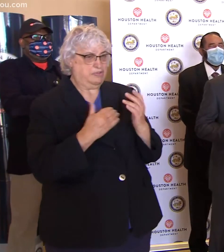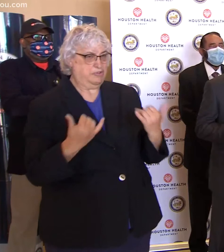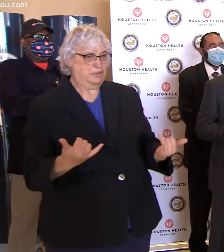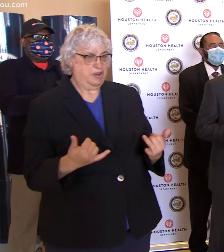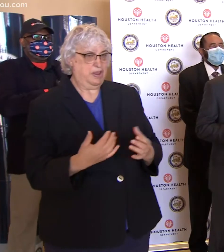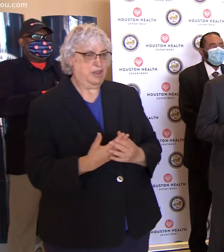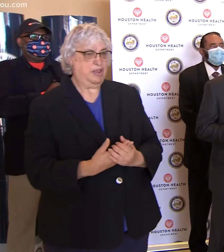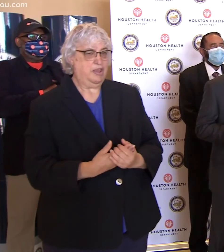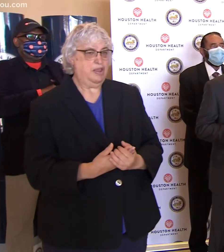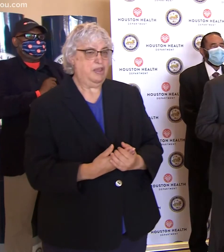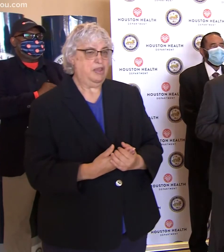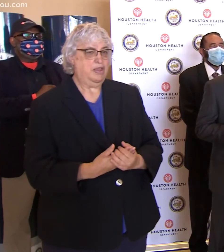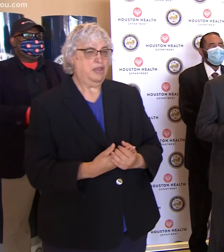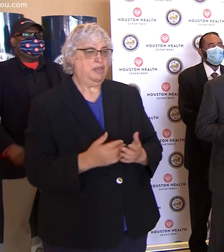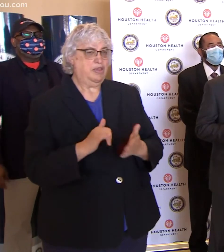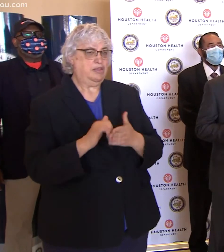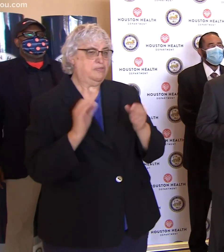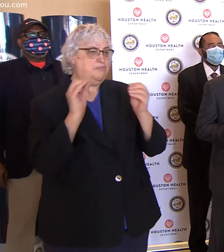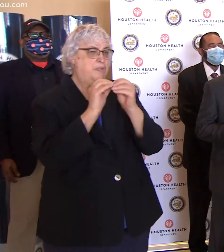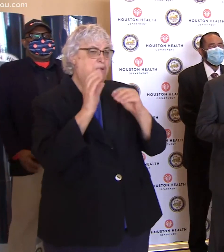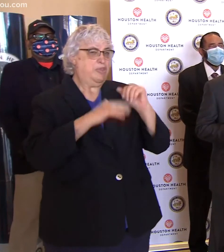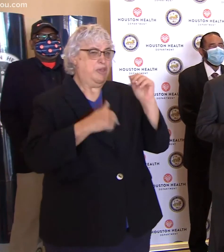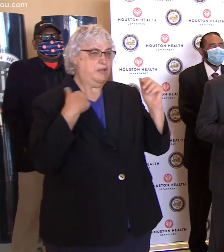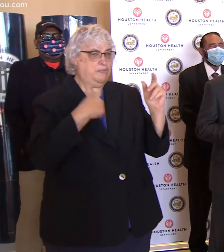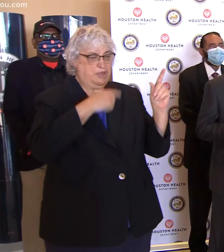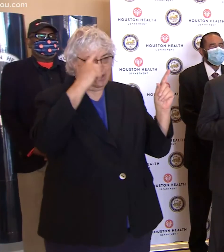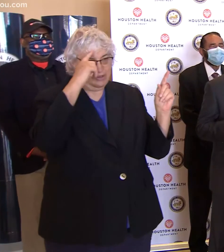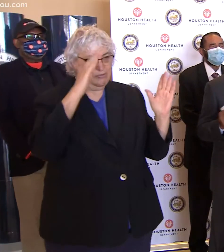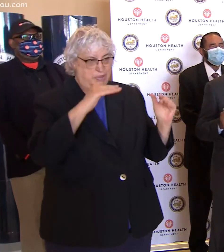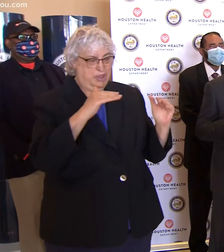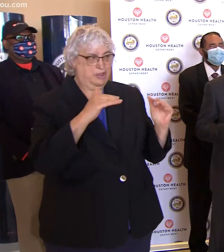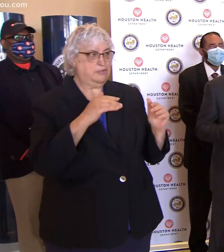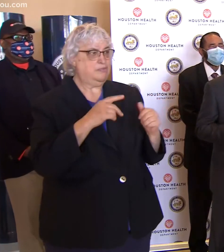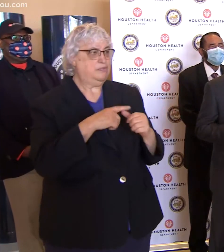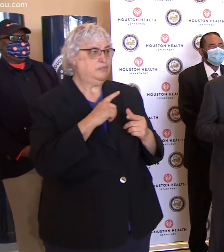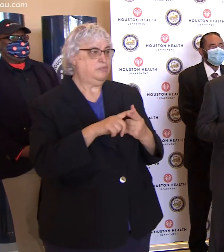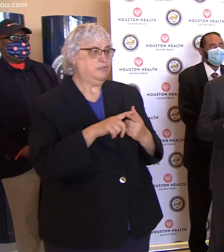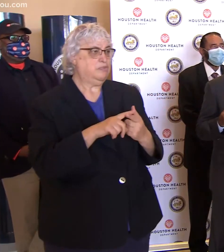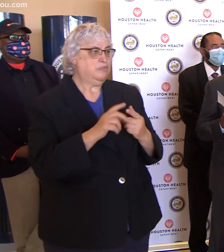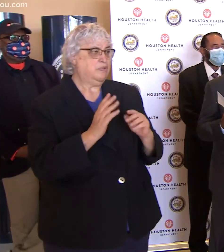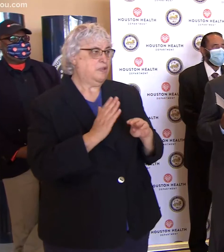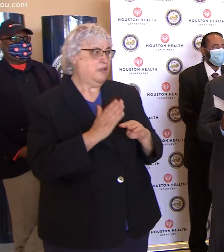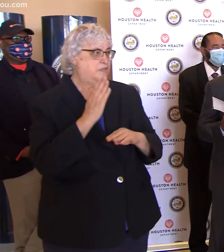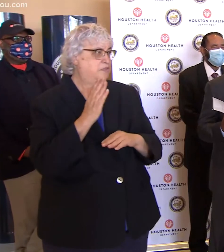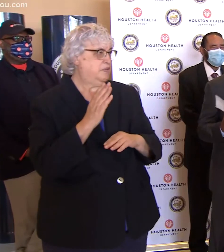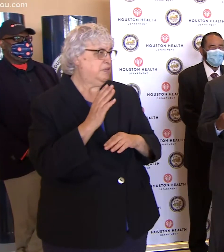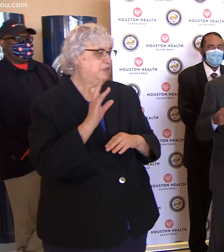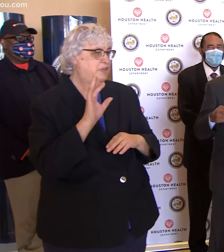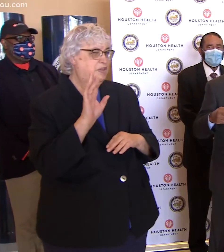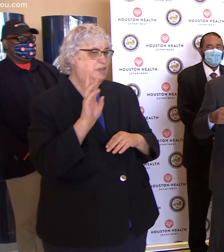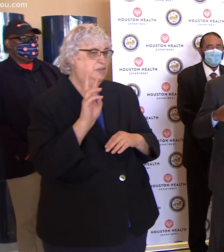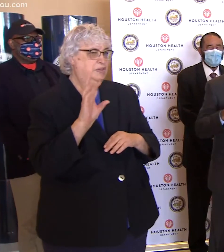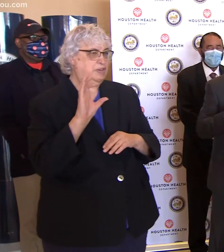which exceeded our expectation. And then, of course, we're already above, what did I say,